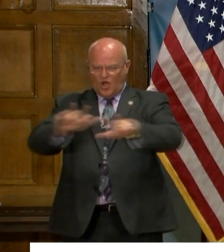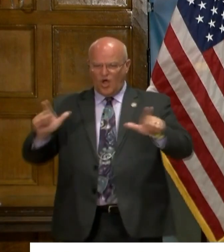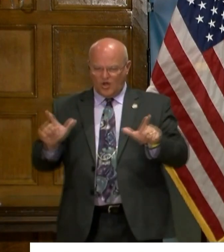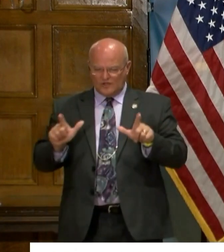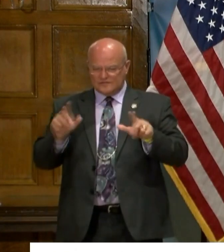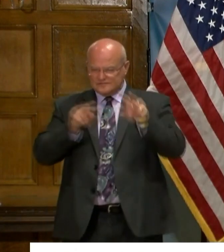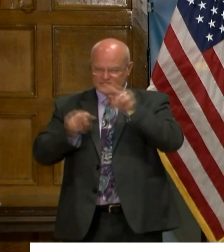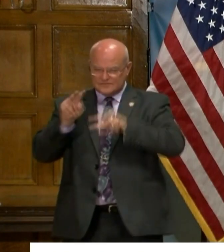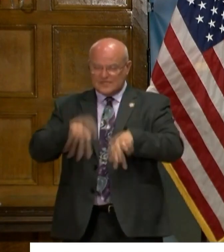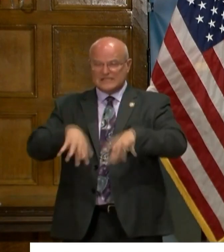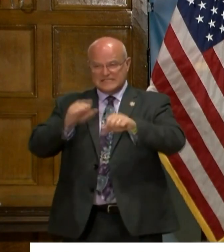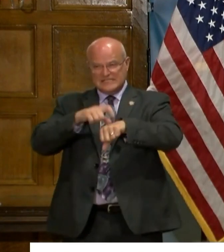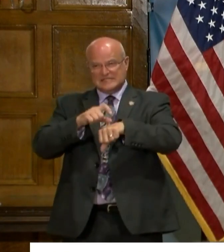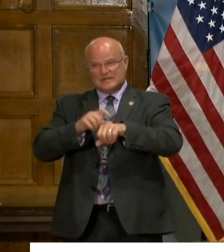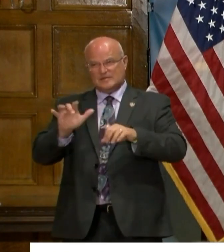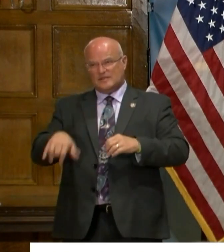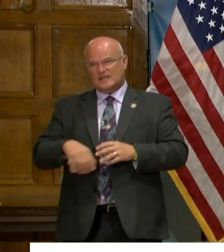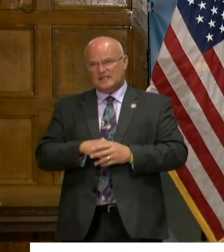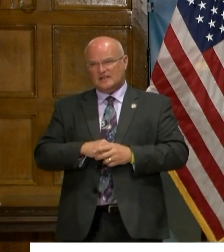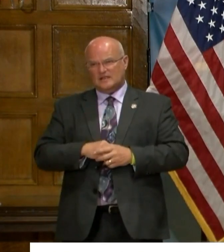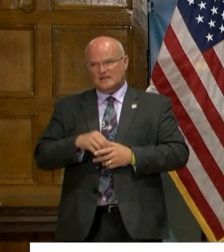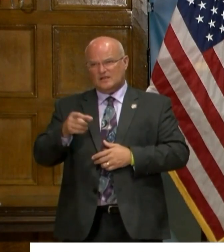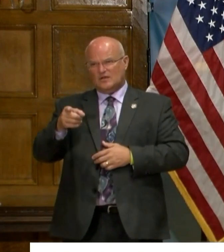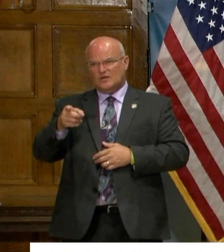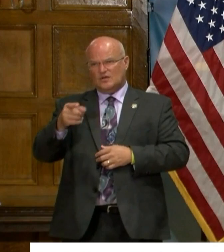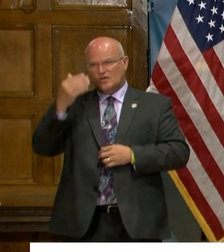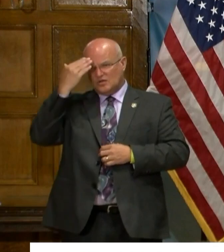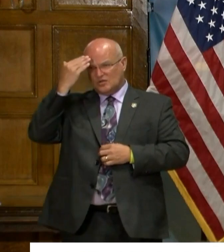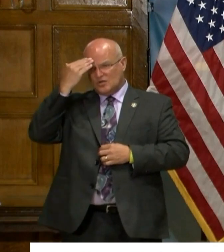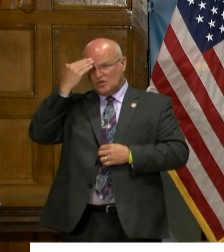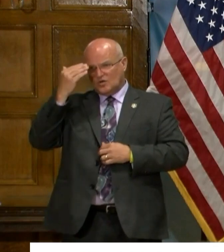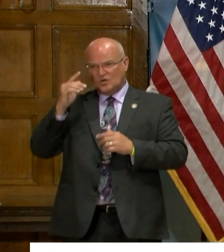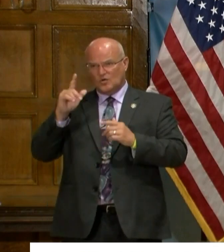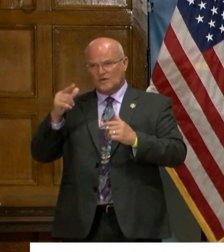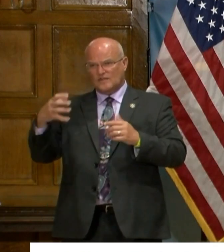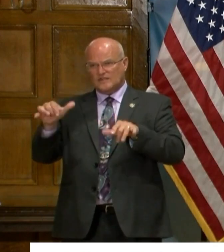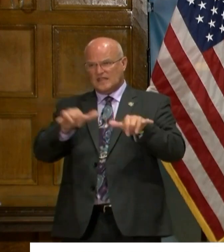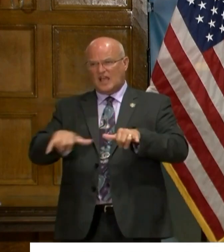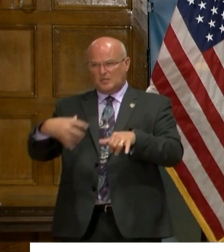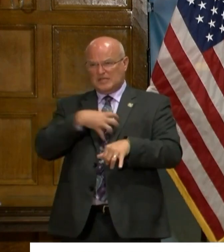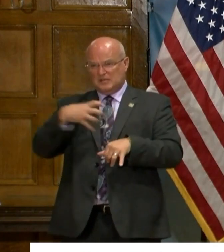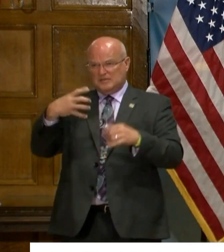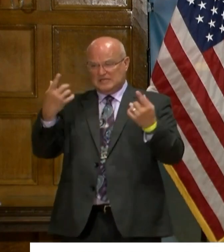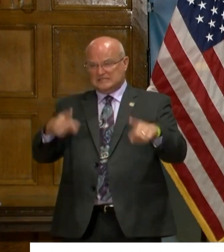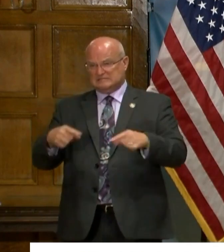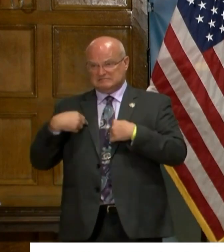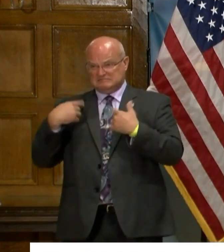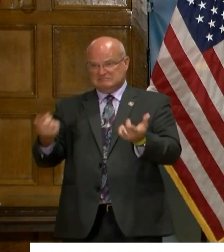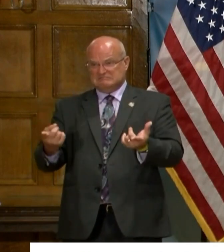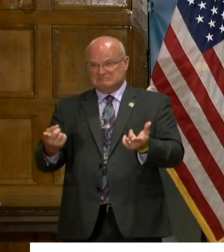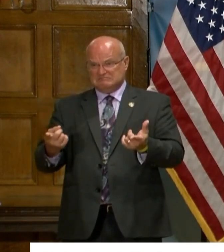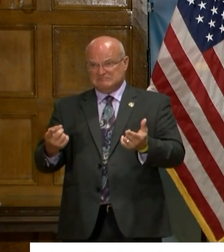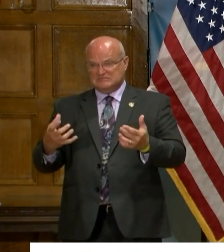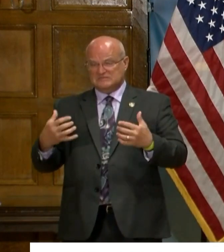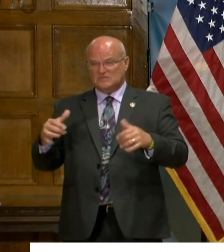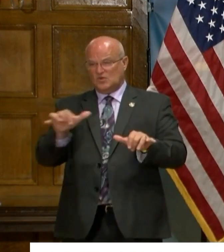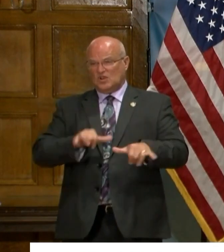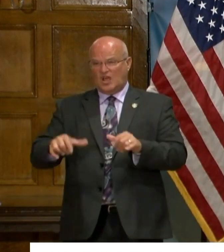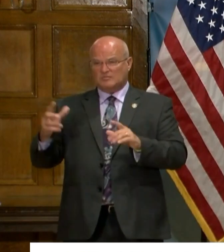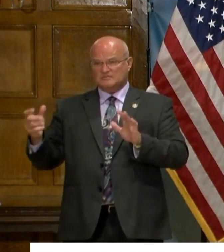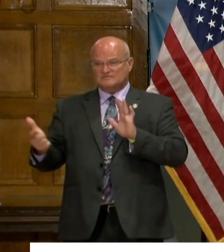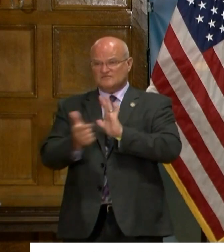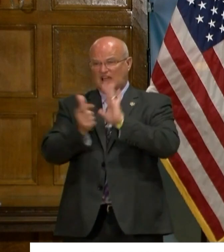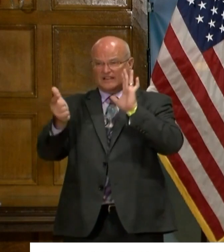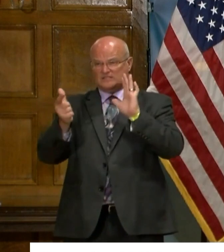that's will take some time to do that. Do you know what the common complaints have been or common violations have